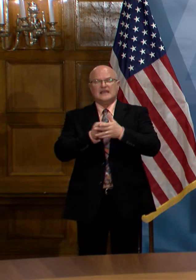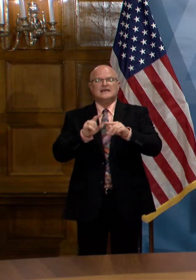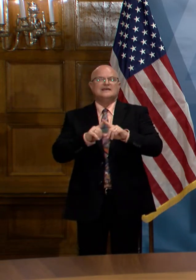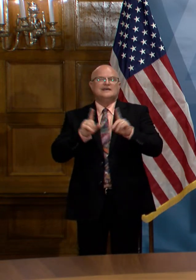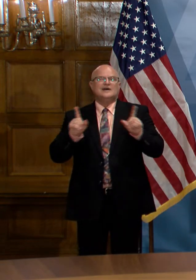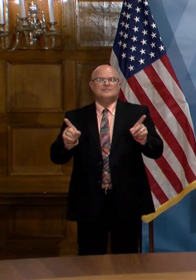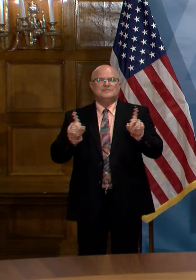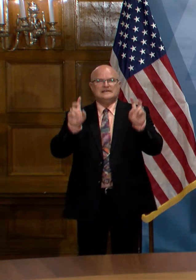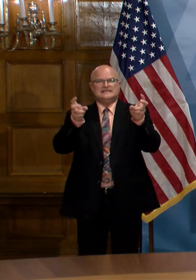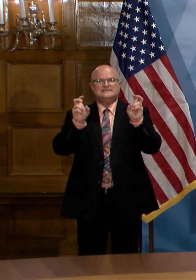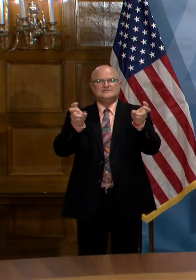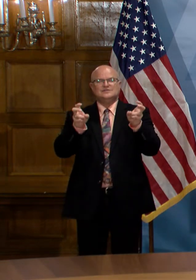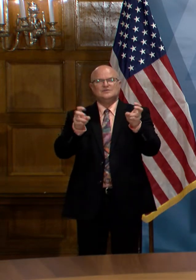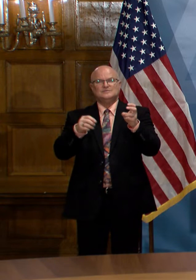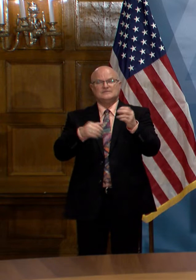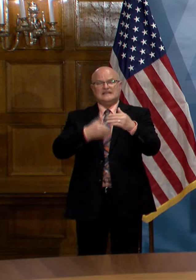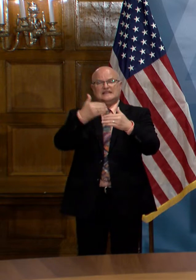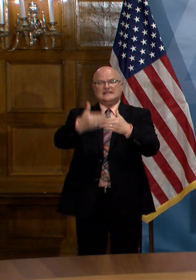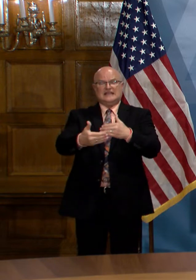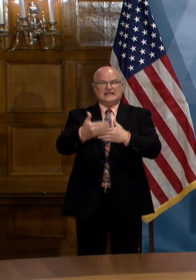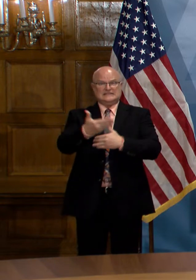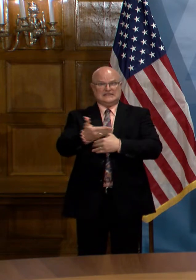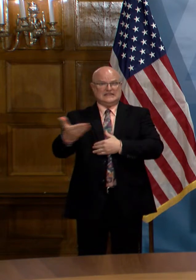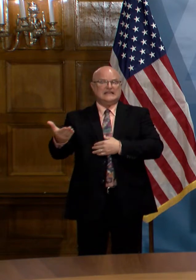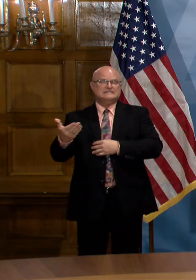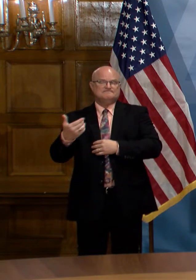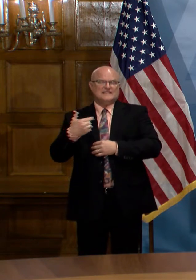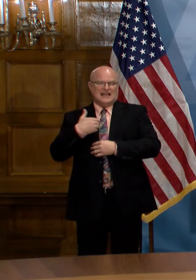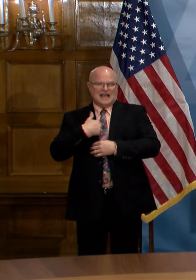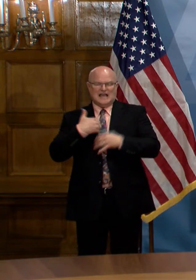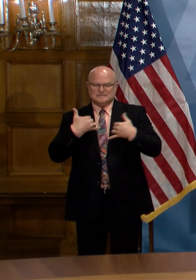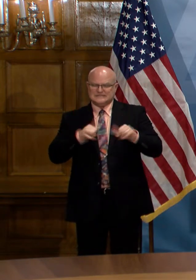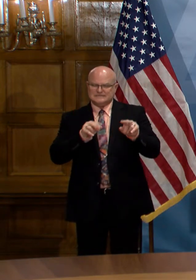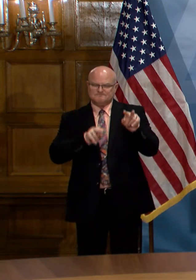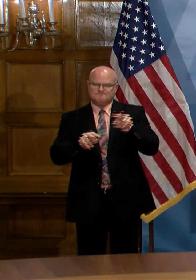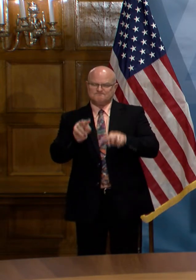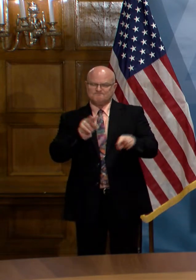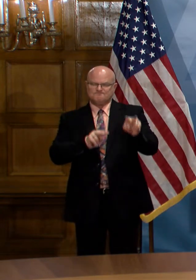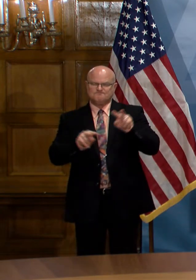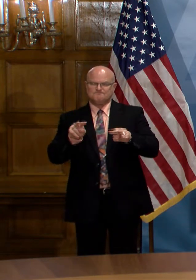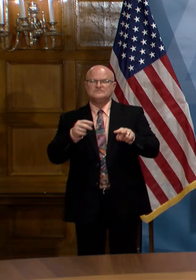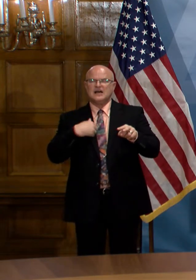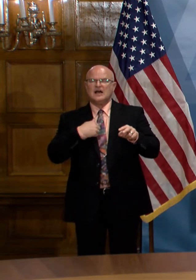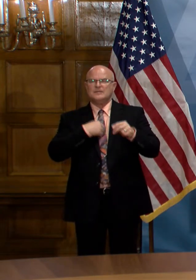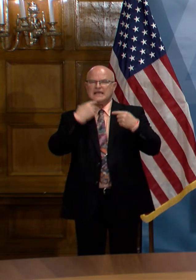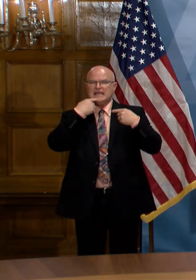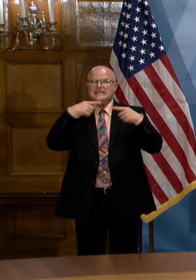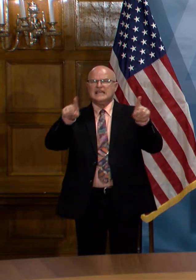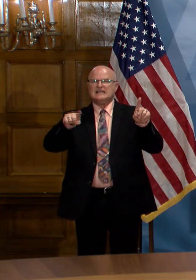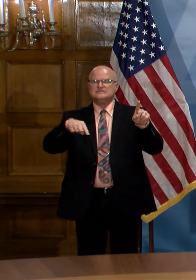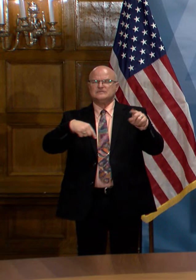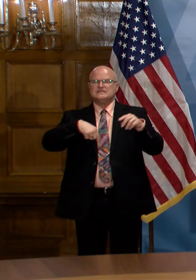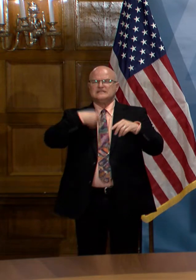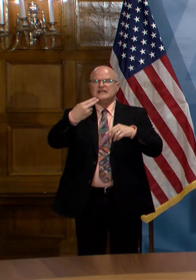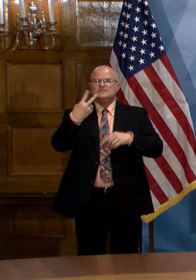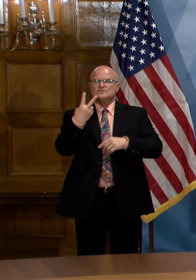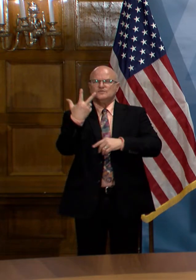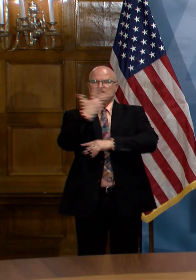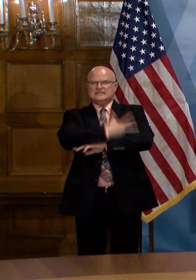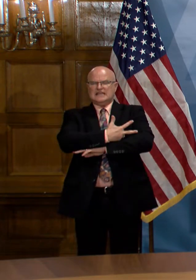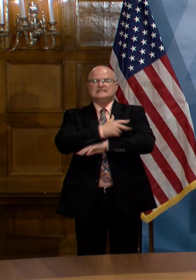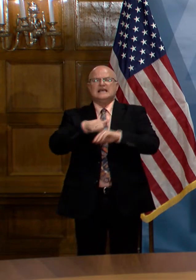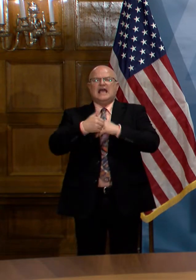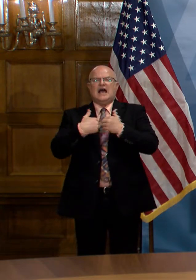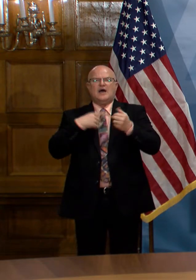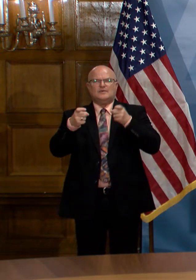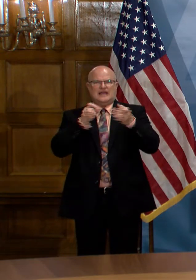but in terms of the next step on that, I'm still looking at that, and I will make an announcement the next couple days as to how